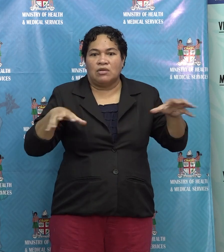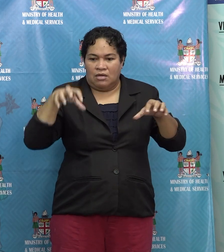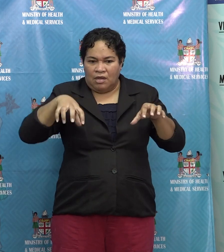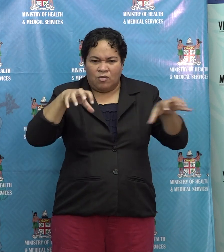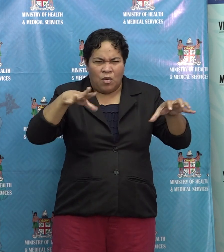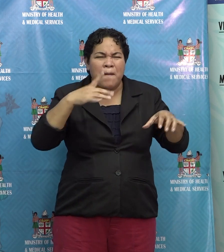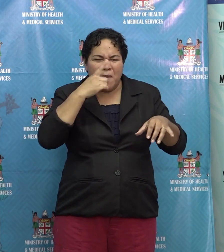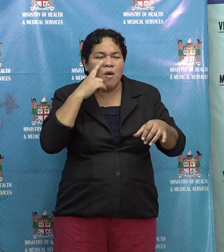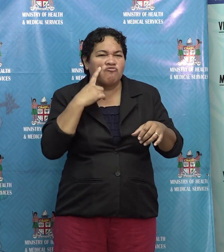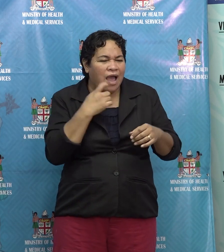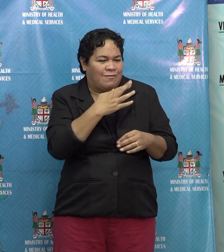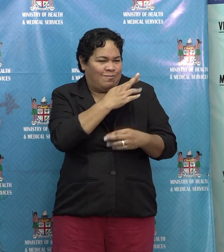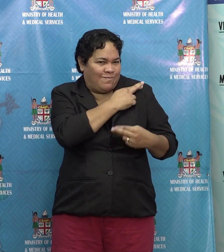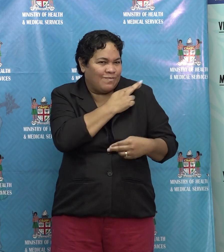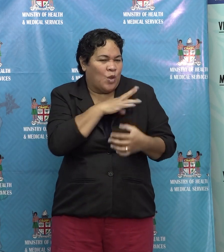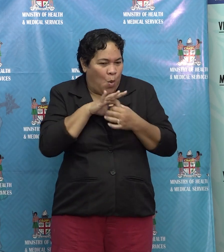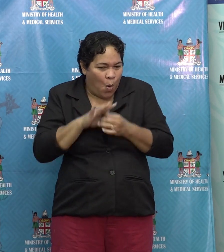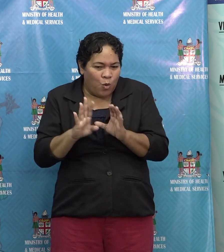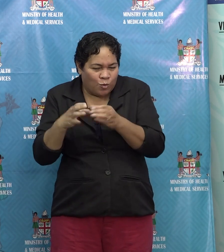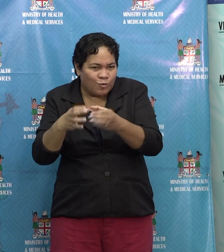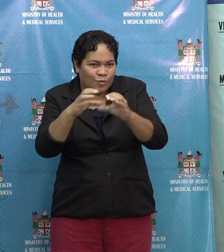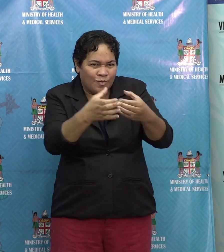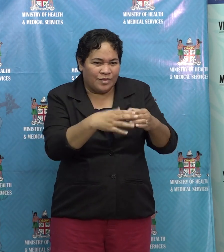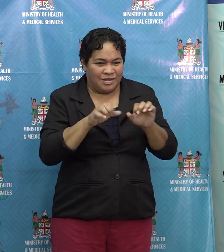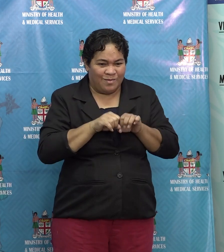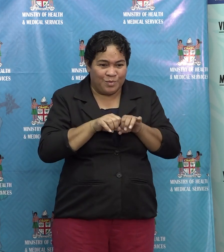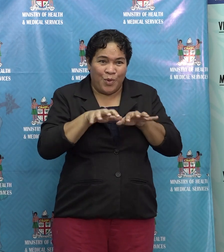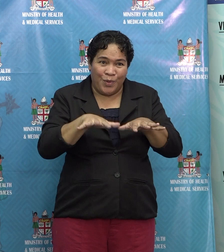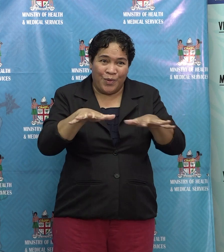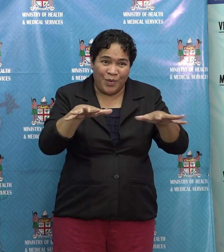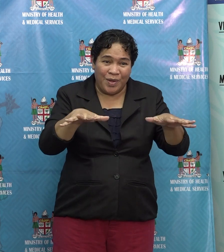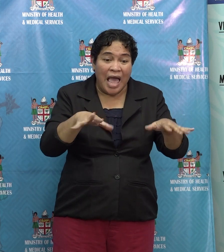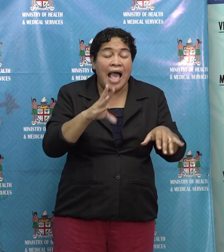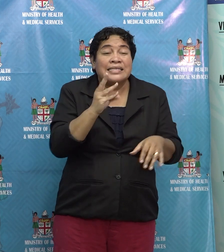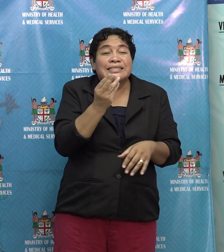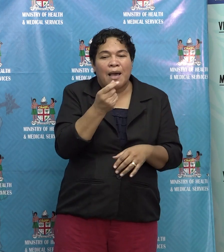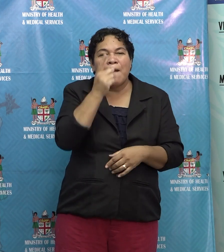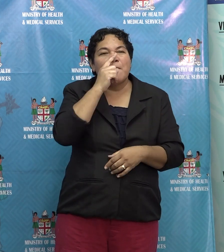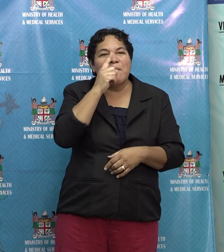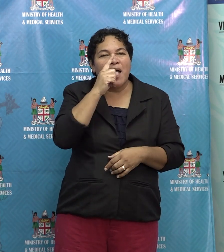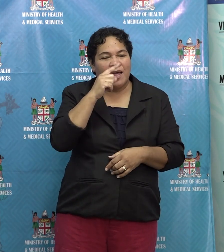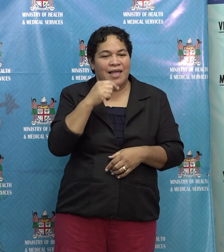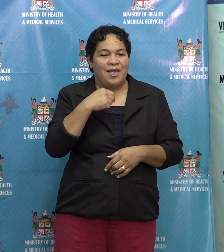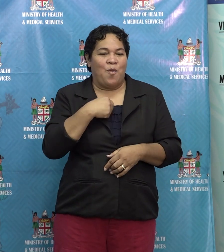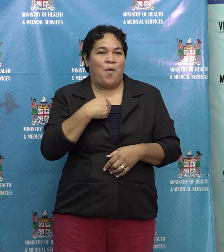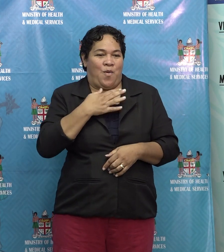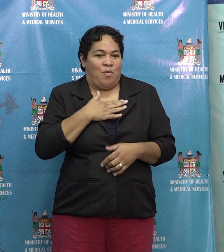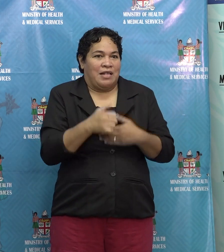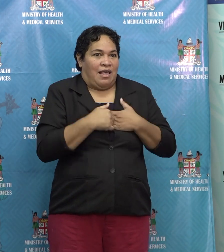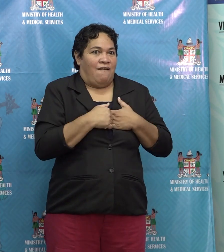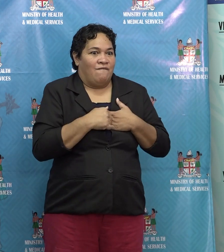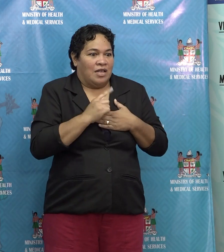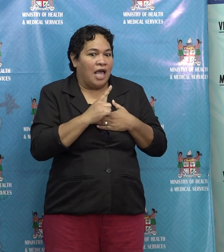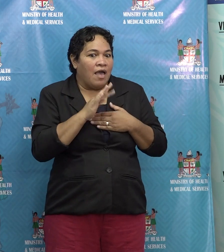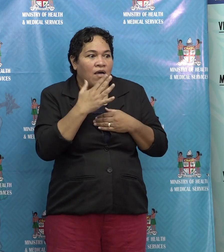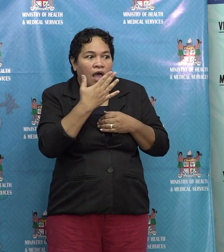everybody is trying to play their part, and many people, they play sometimes we play the part of being safe first. So if they haven't